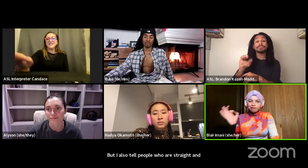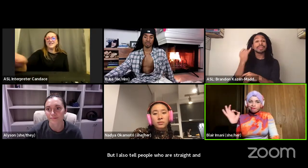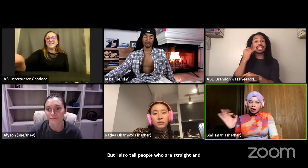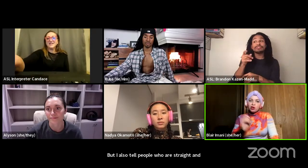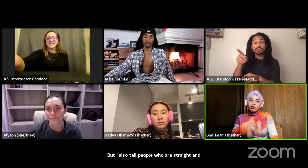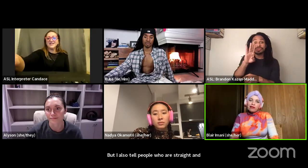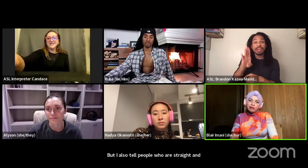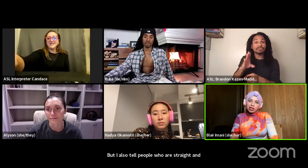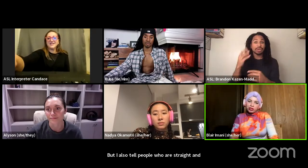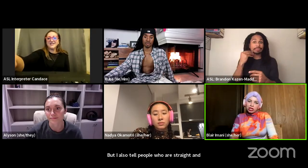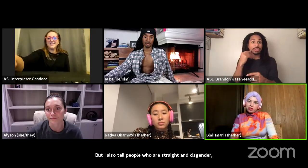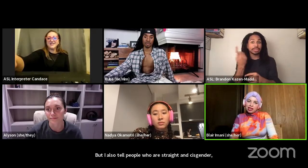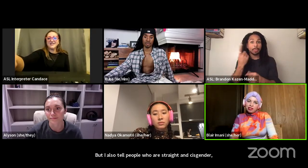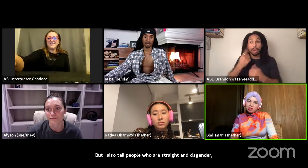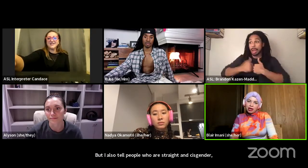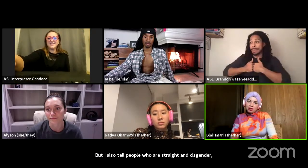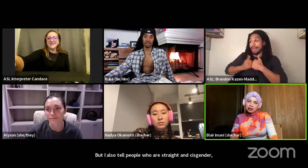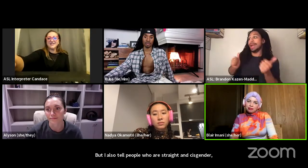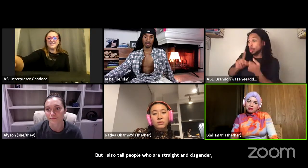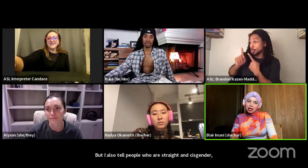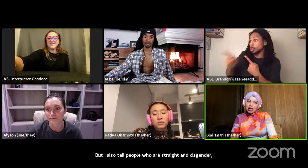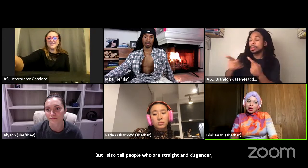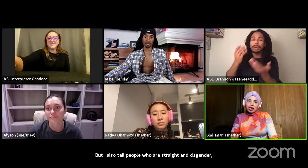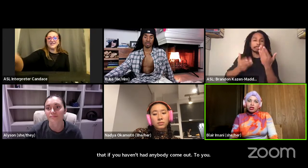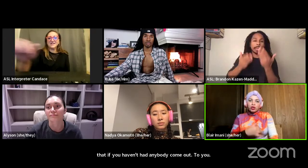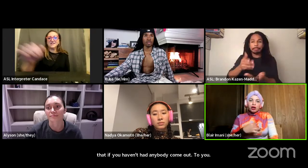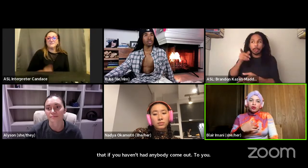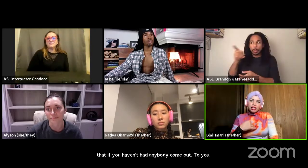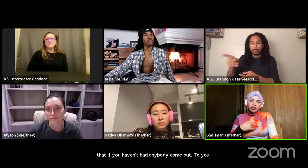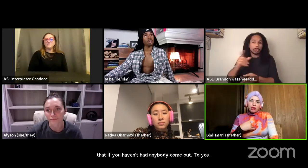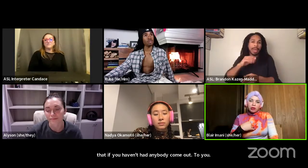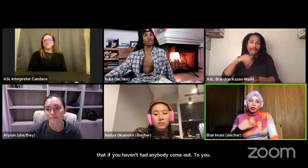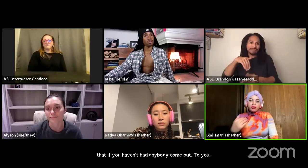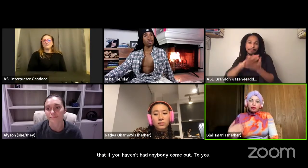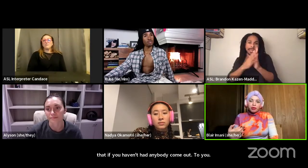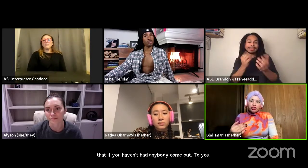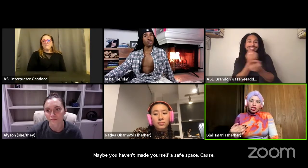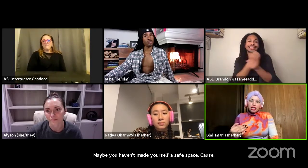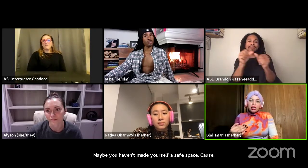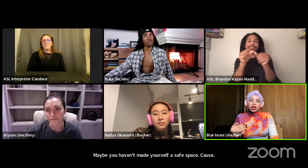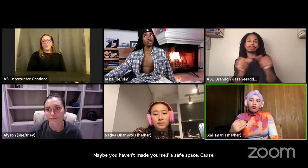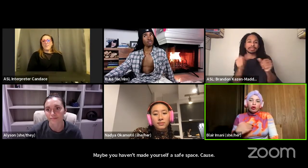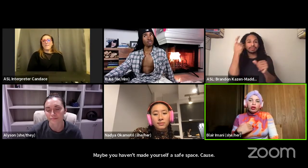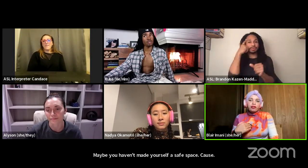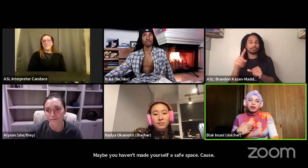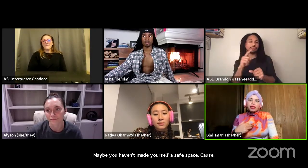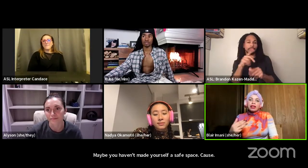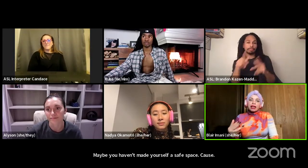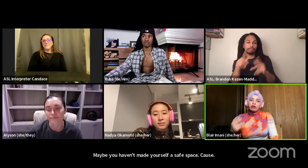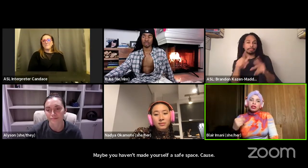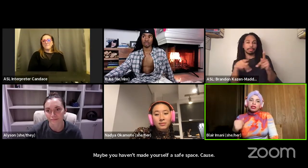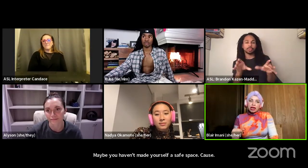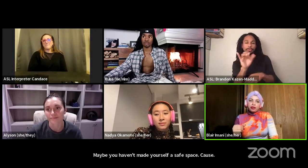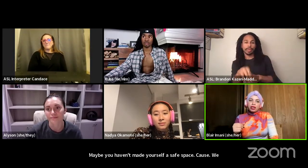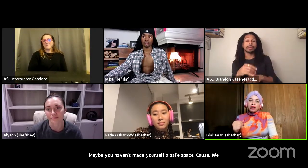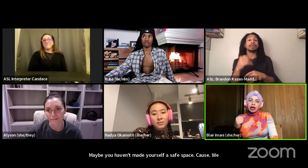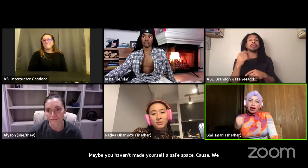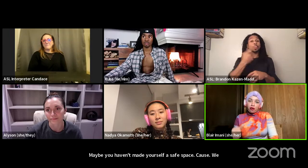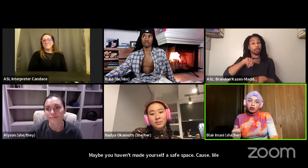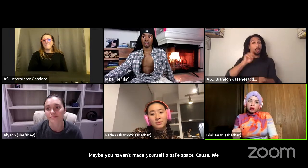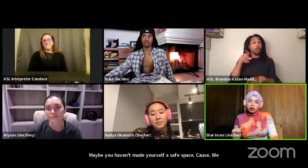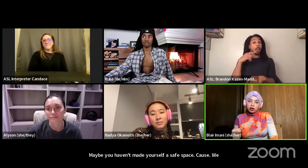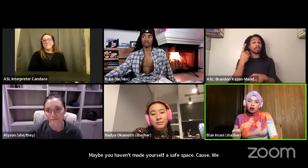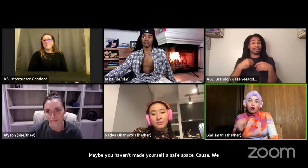you, maybe you haven't made yourself a safe space, because we only give people information when we feel like that will be